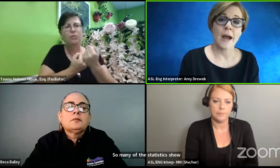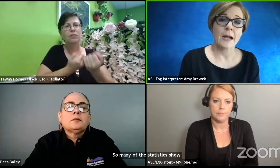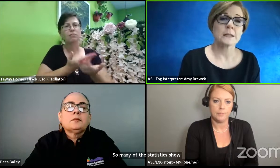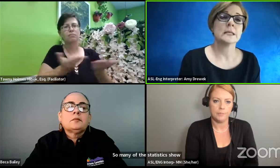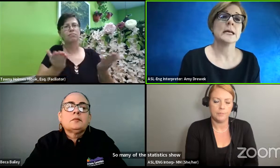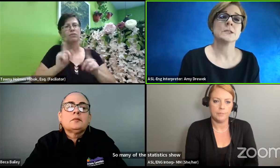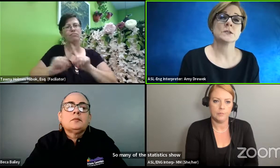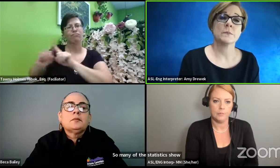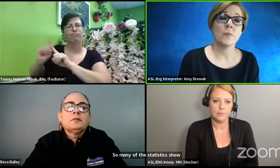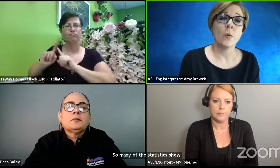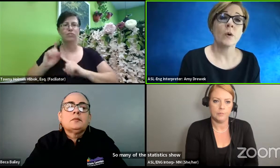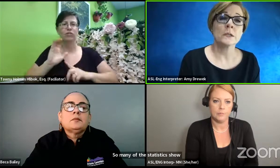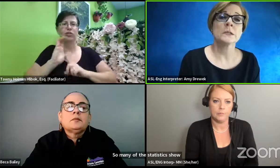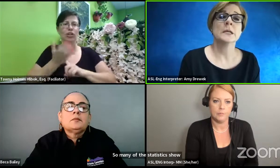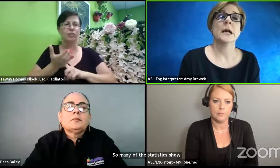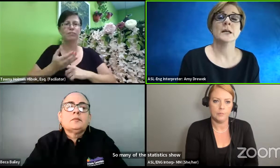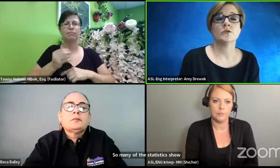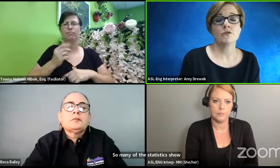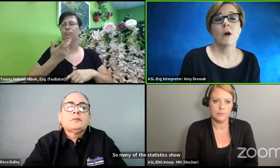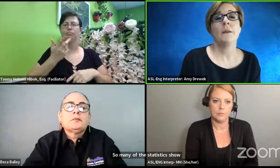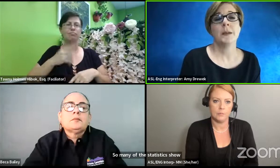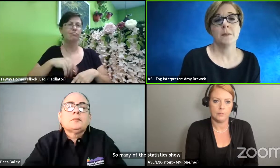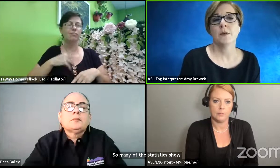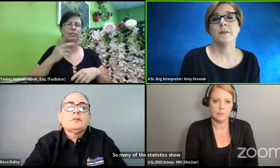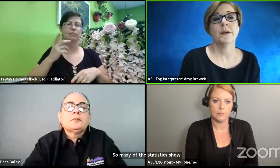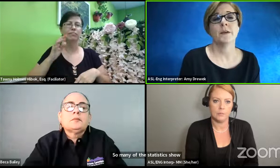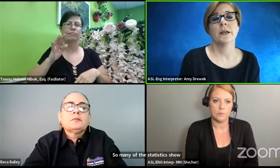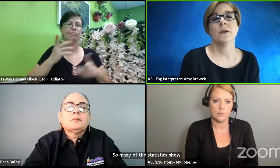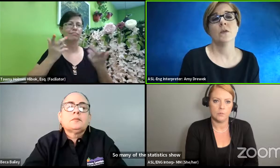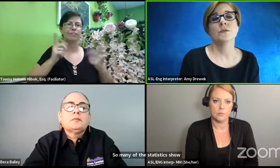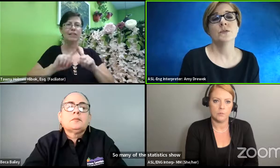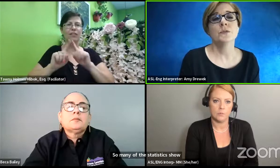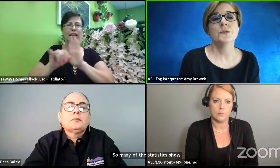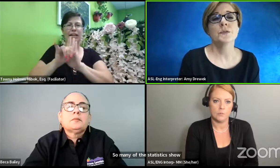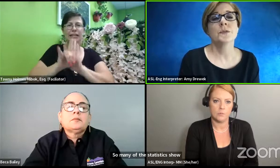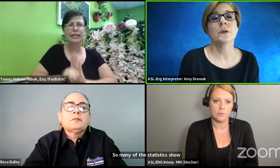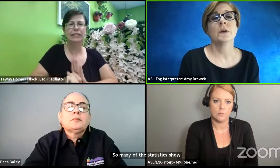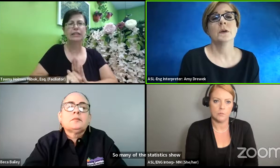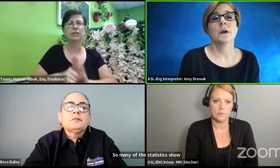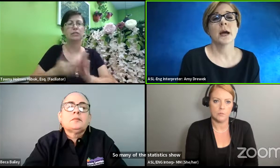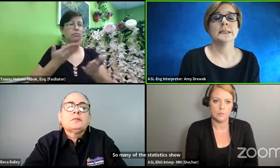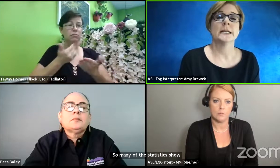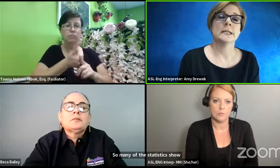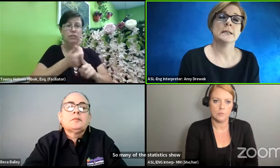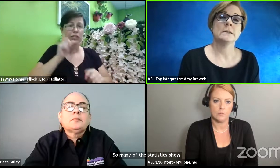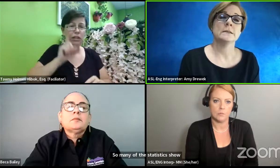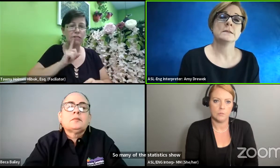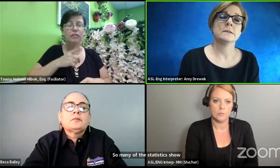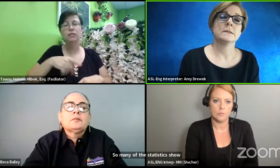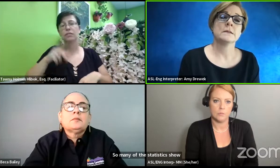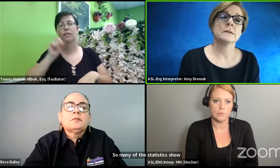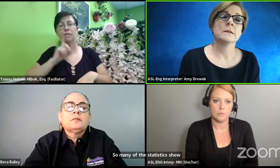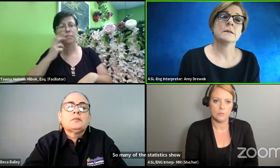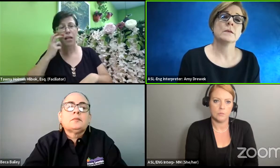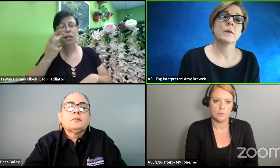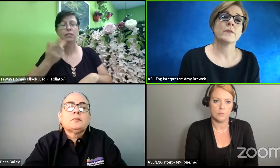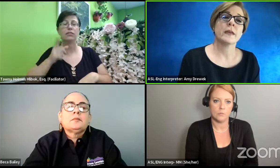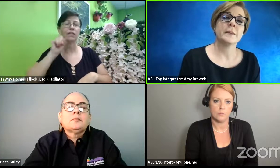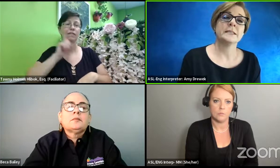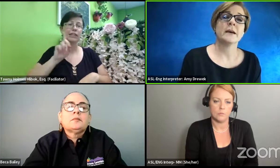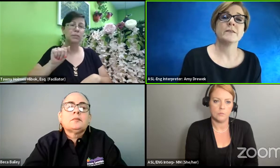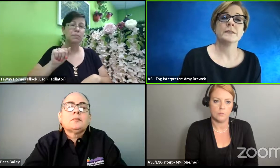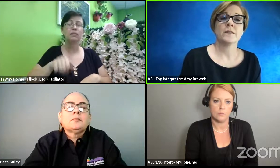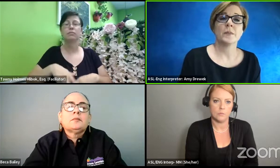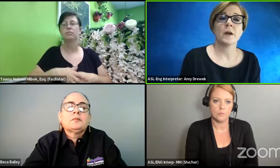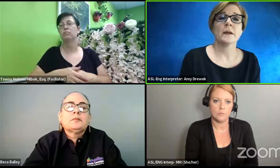to attract and support and draw people of varying cultures, identities,